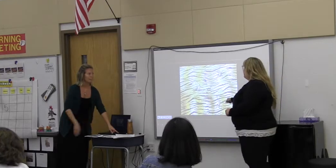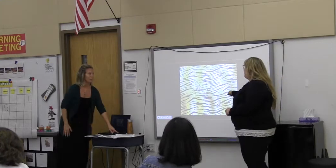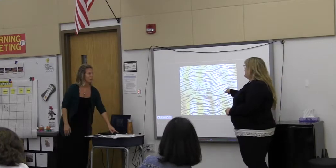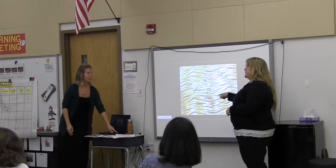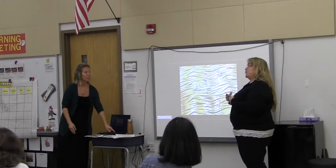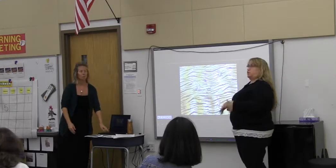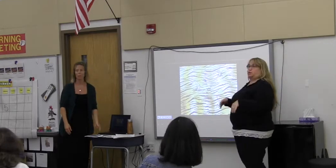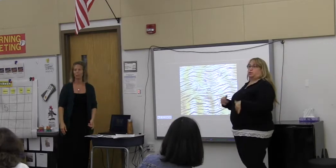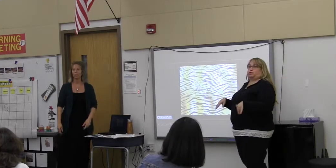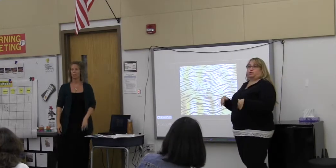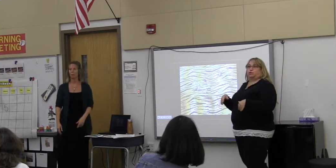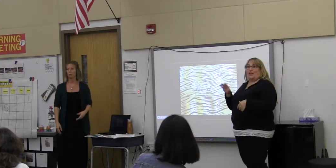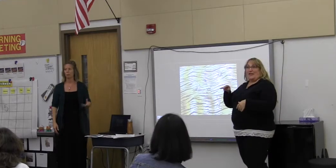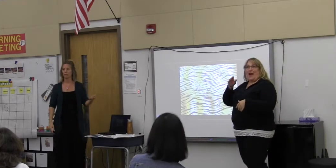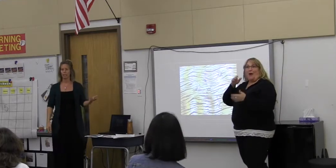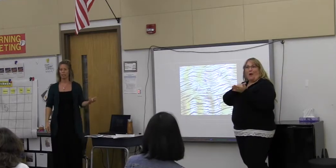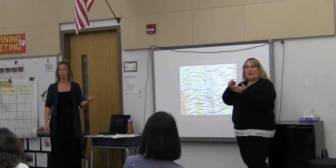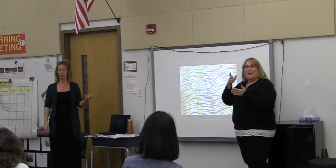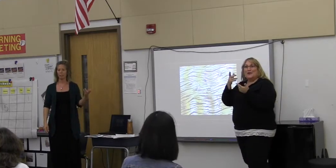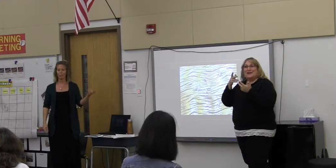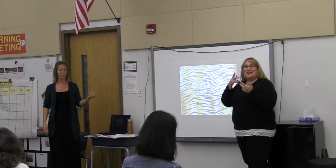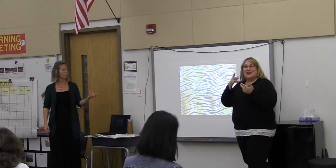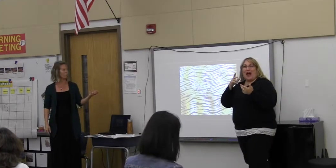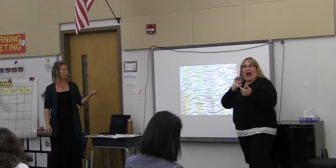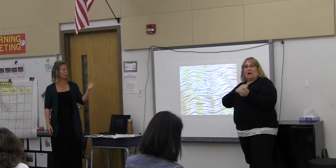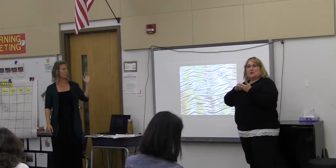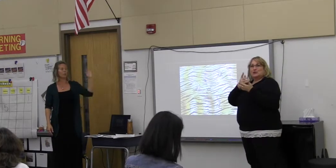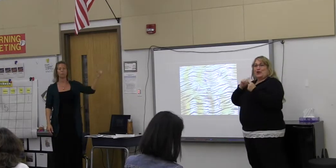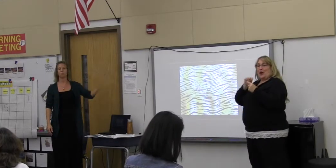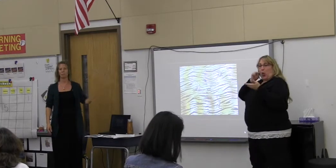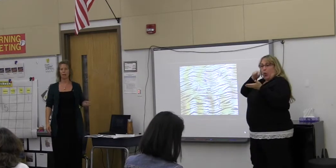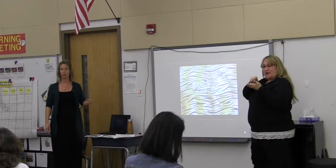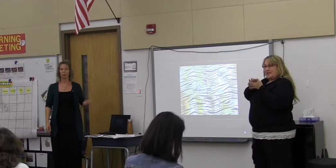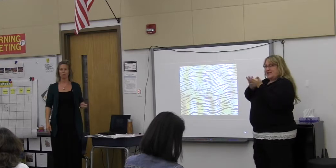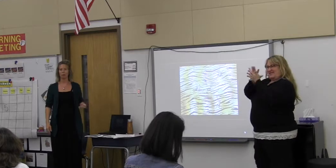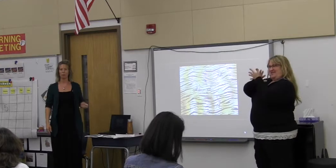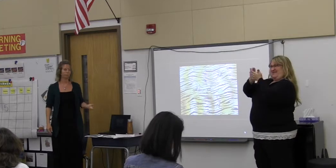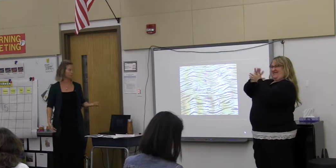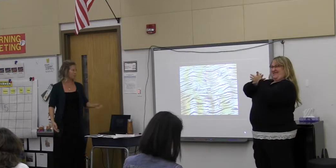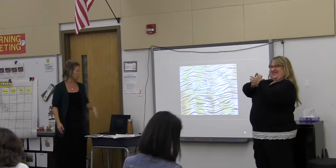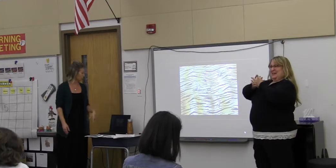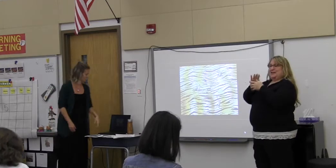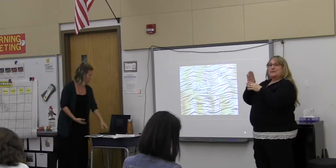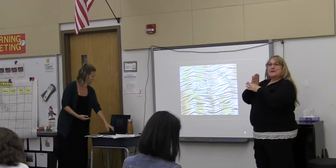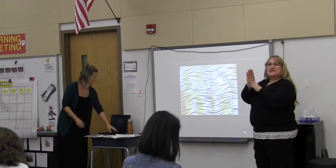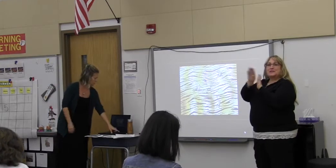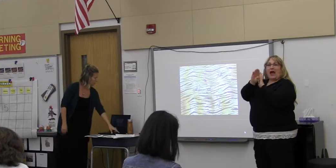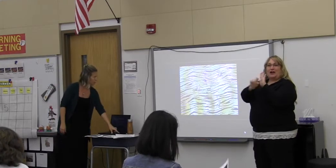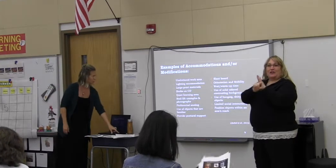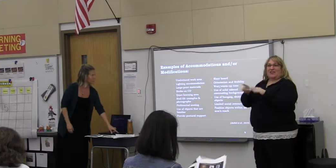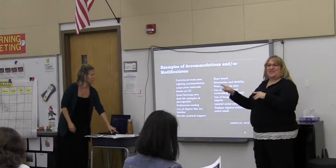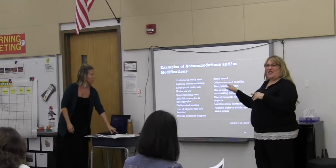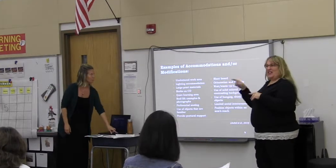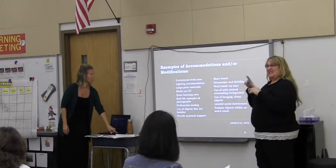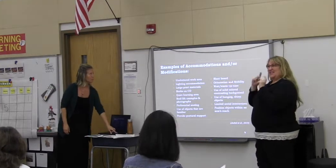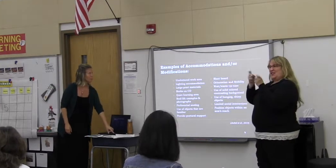Okay. Again, this is oftentimes what it looks like when we're trying to get our kids to look at something and there's a busy background. So this is just a visual.